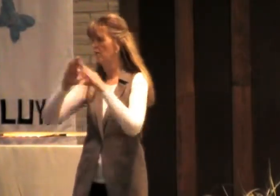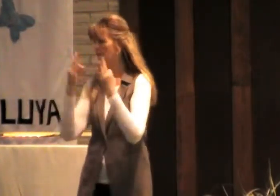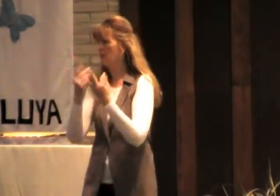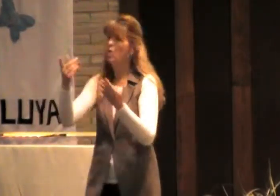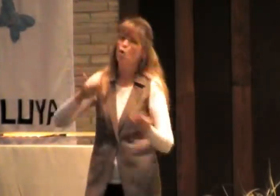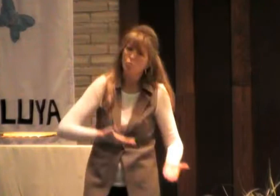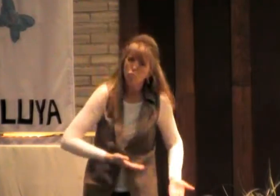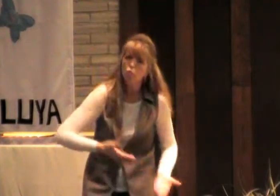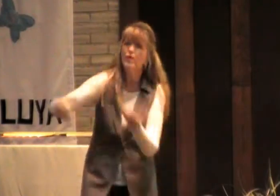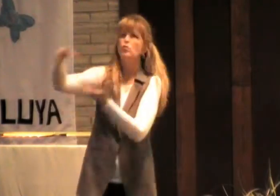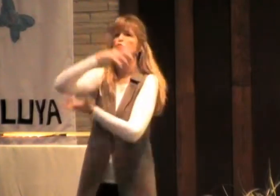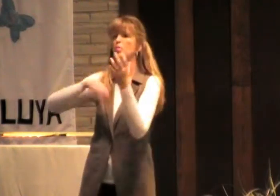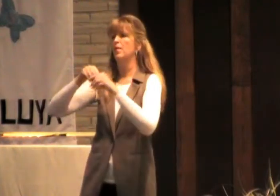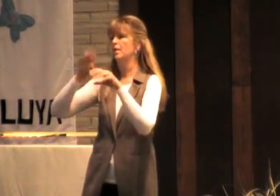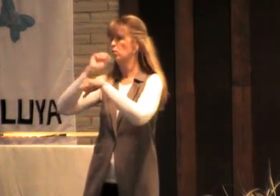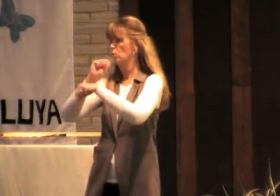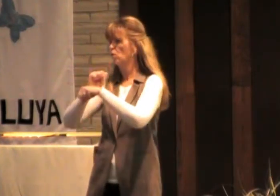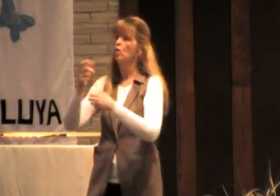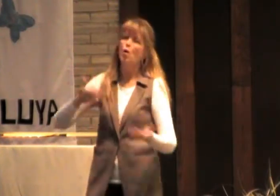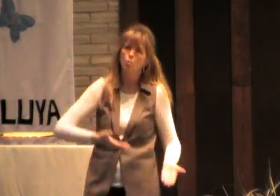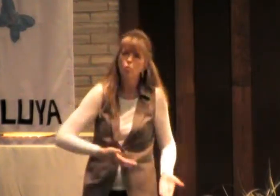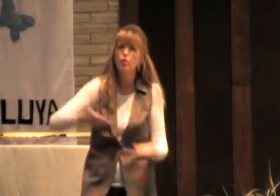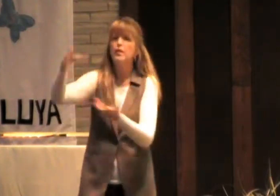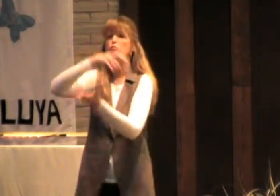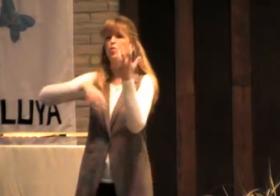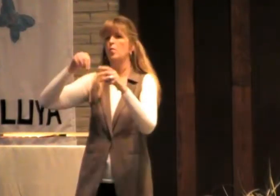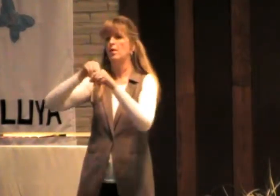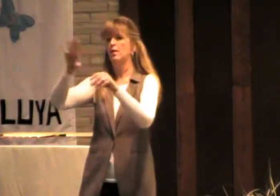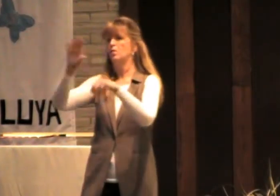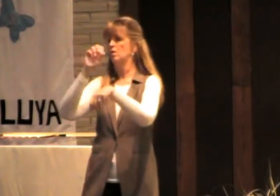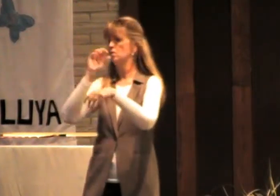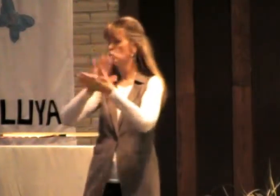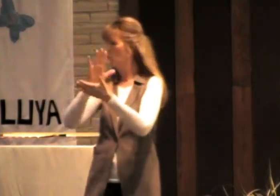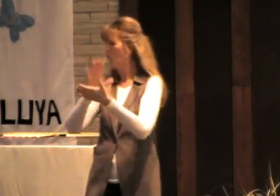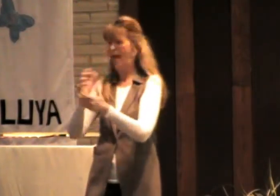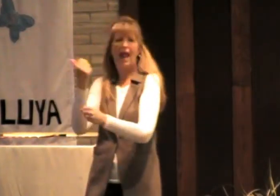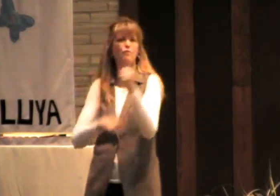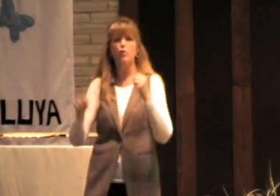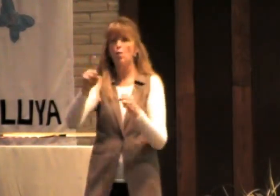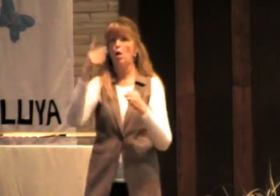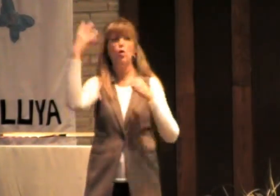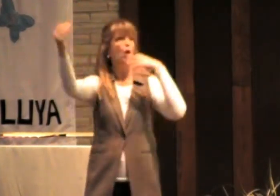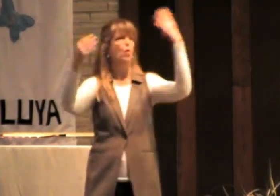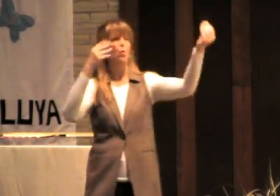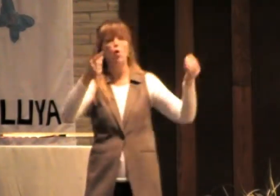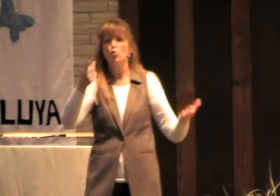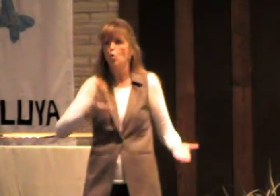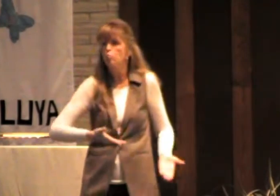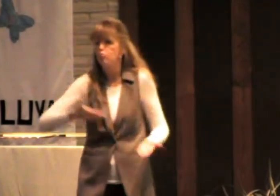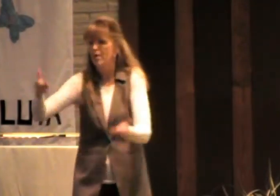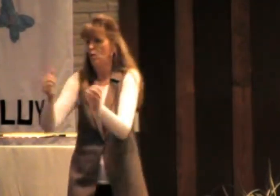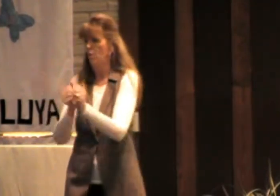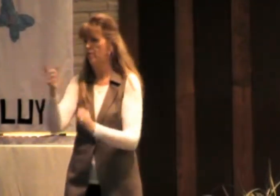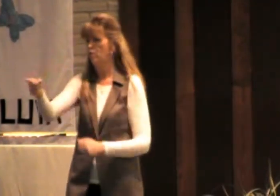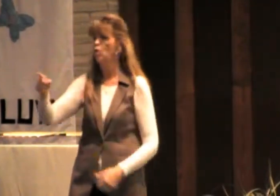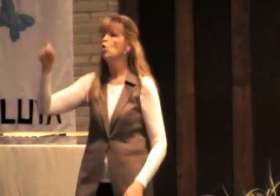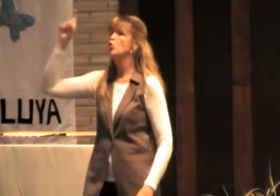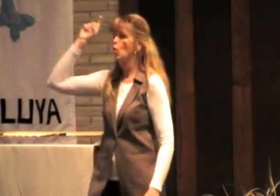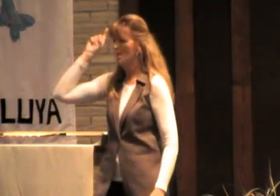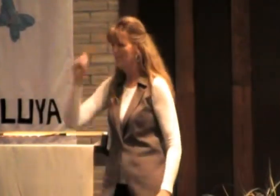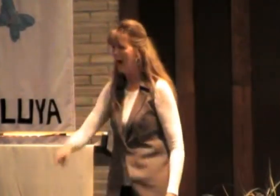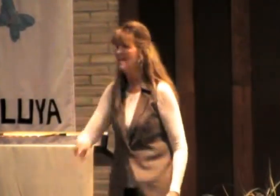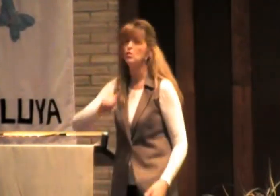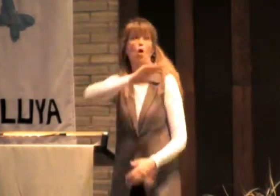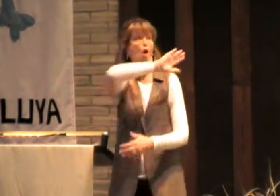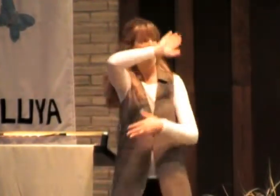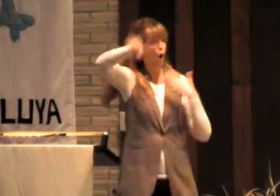bring that into your family, into your work, into school. Everywhere that you go, you're going to bring